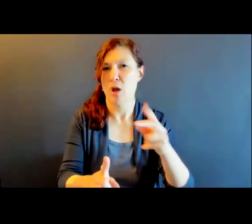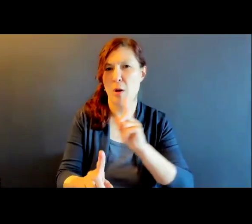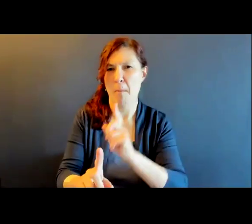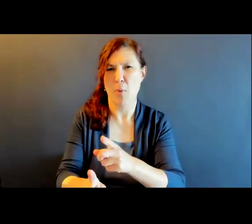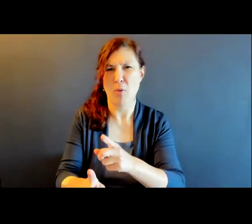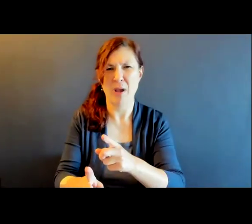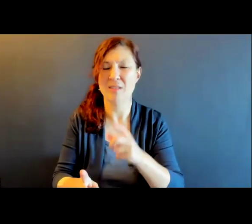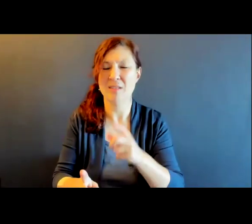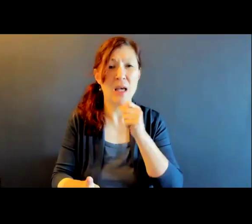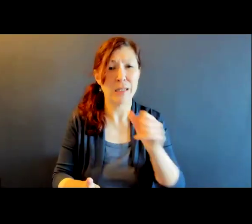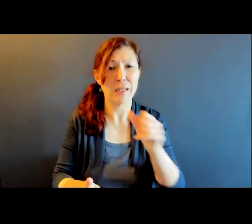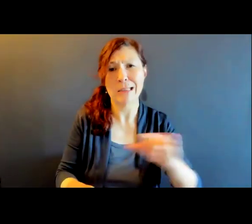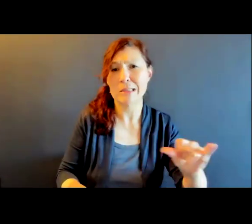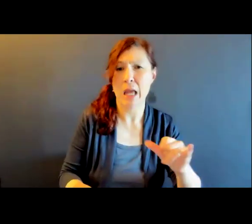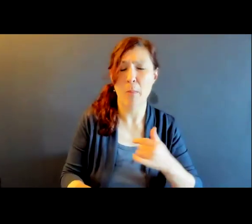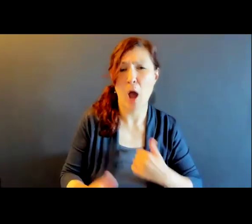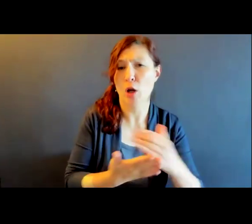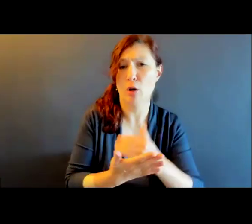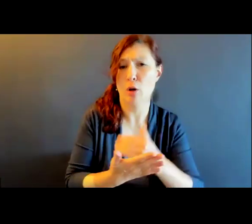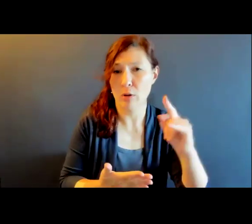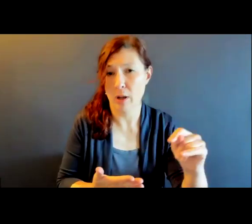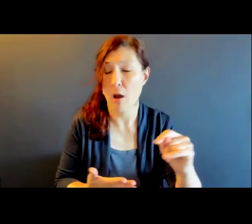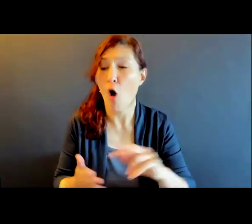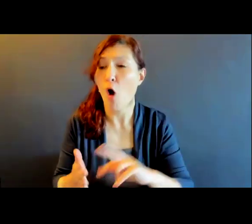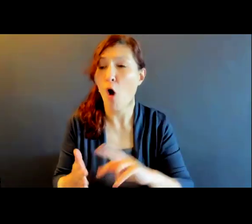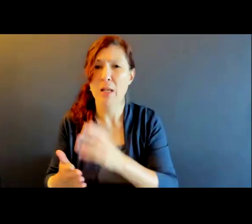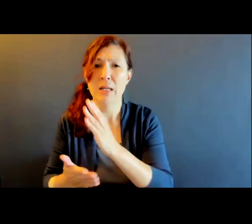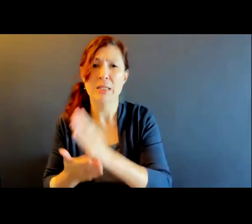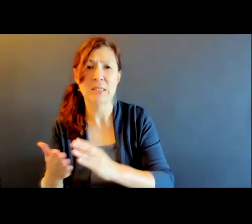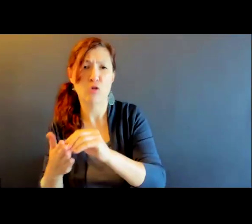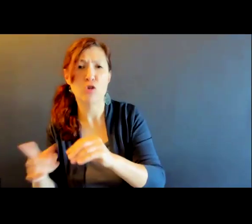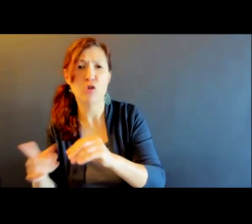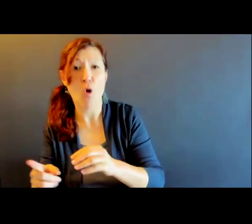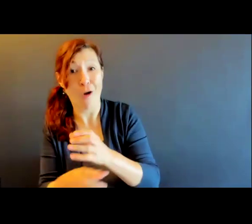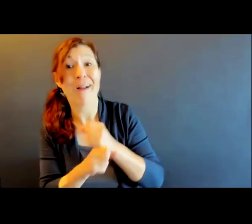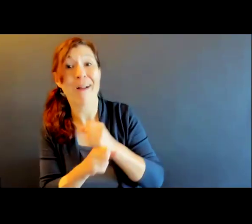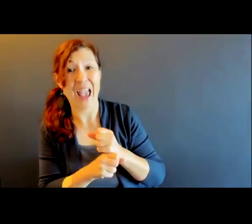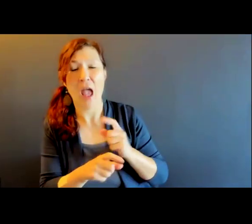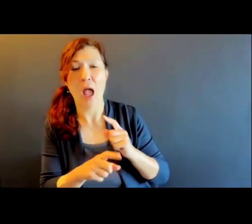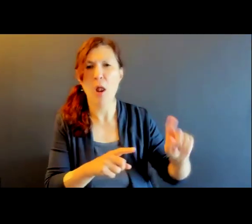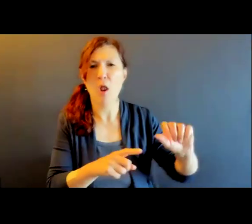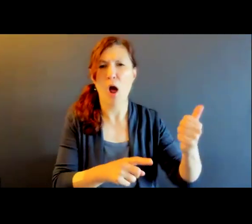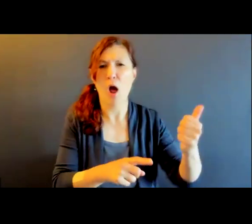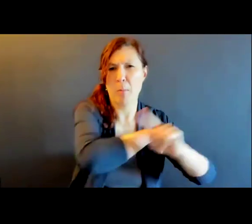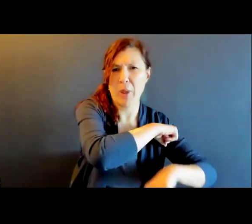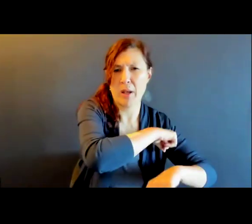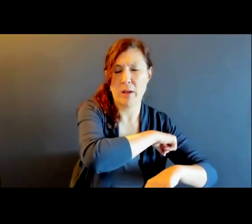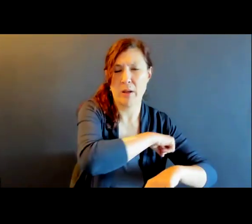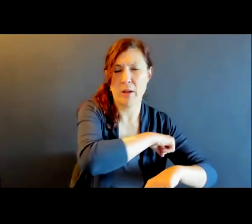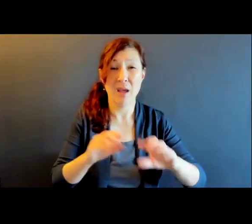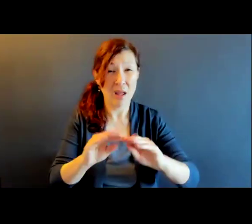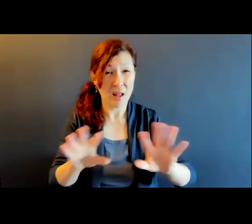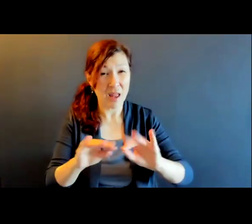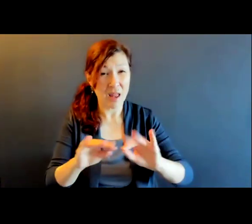merit, which rewards some students and penalize others arbitrarily. I do want to clarify that the admissions process is